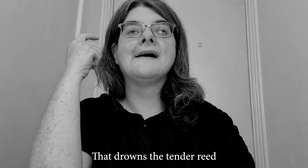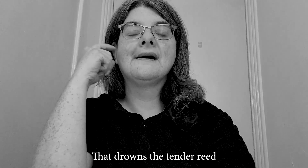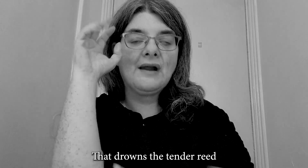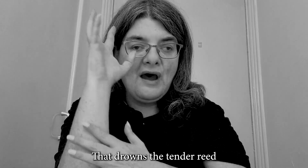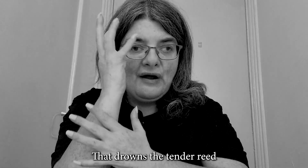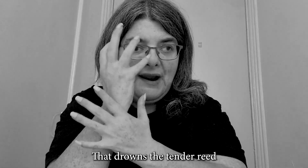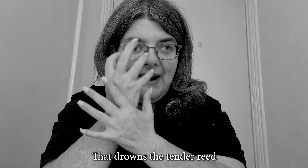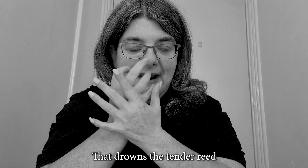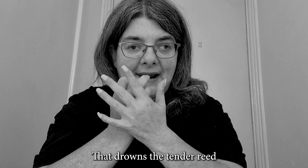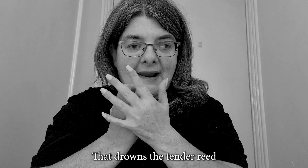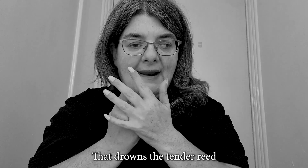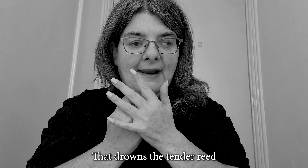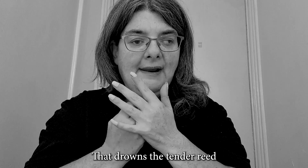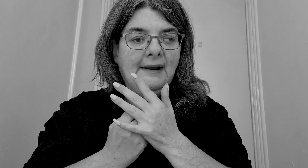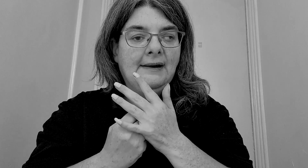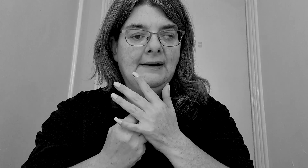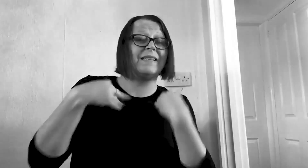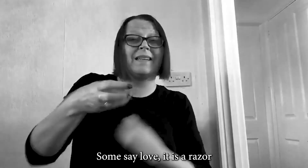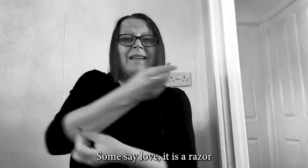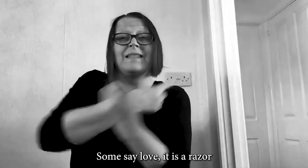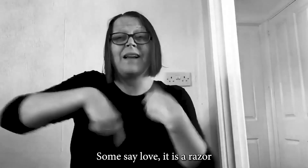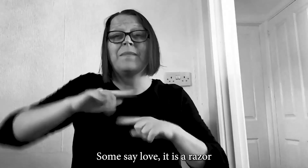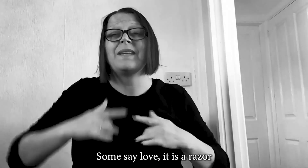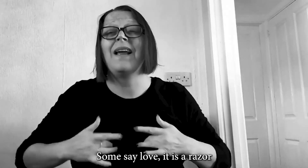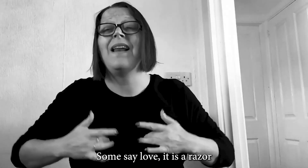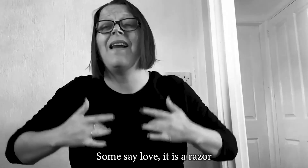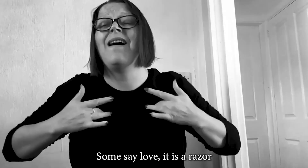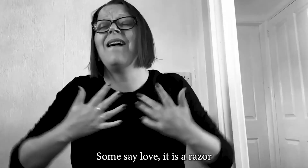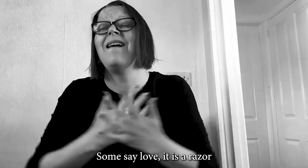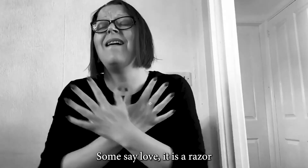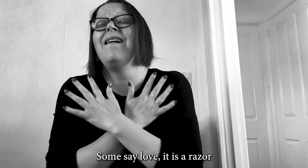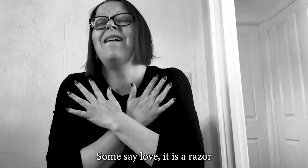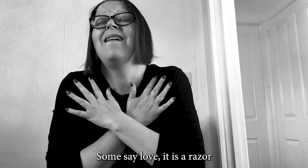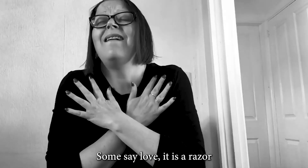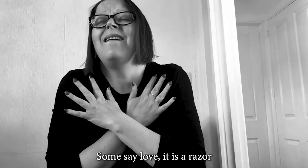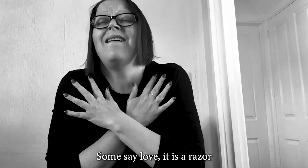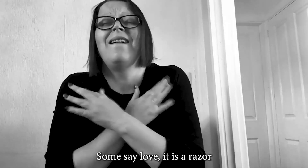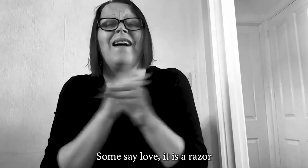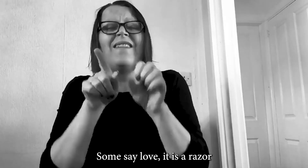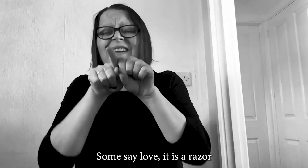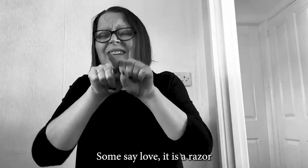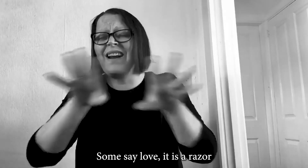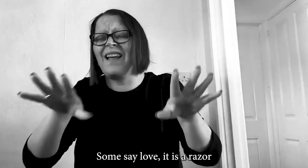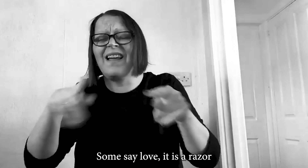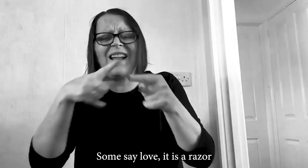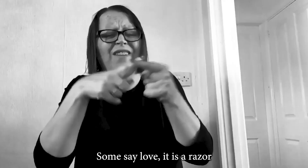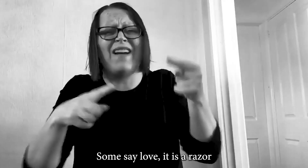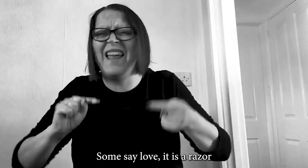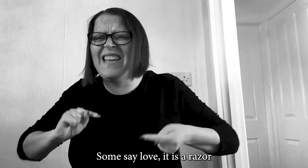reed. Some say love, it is a